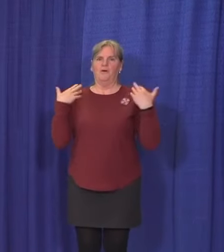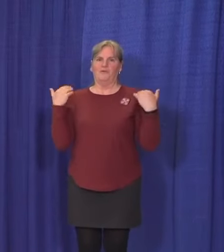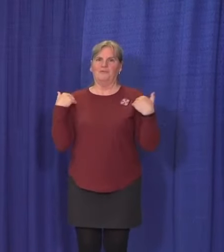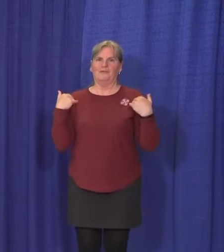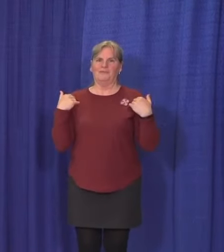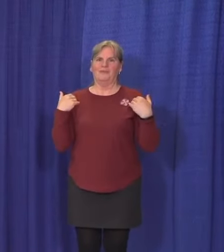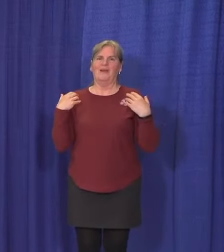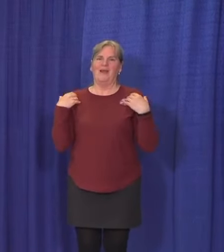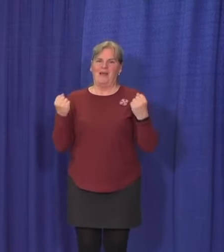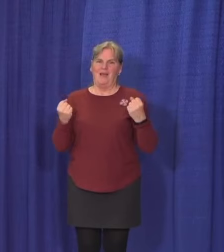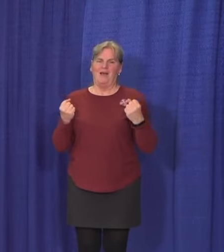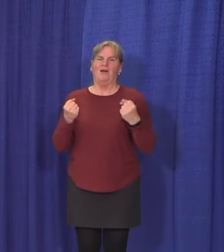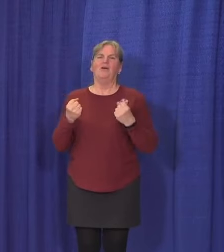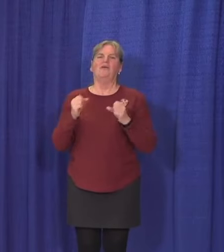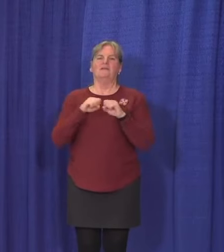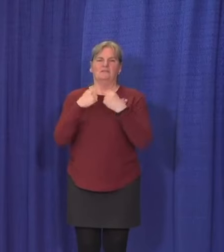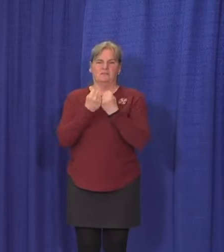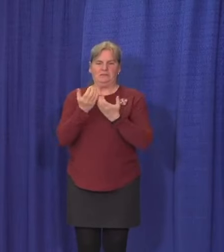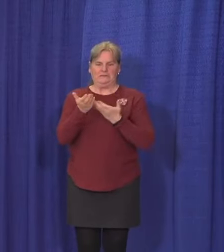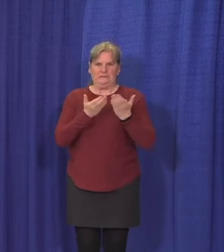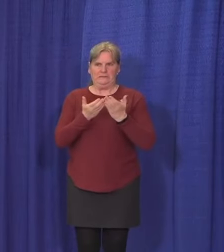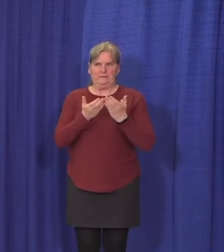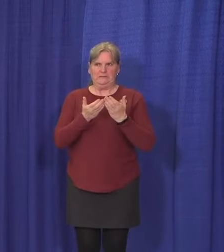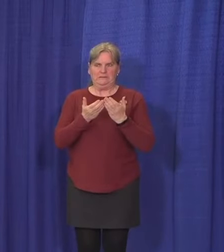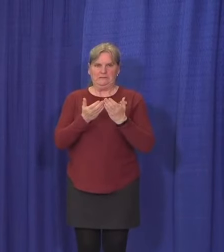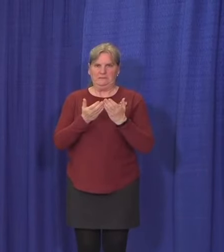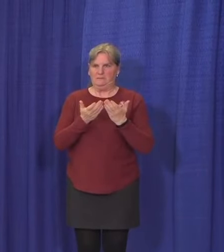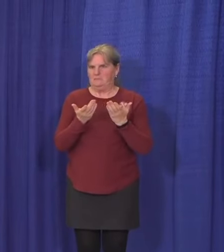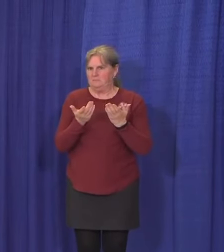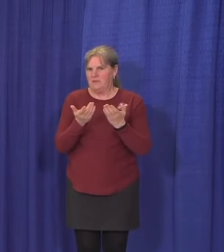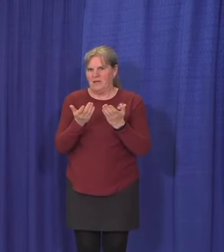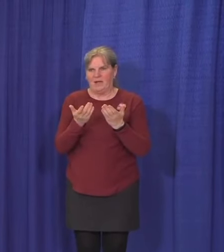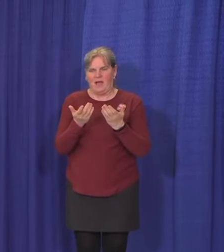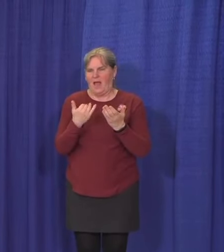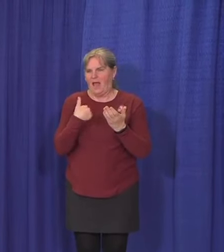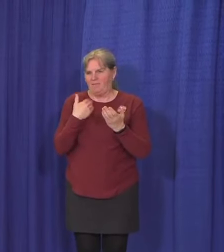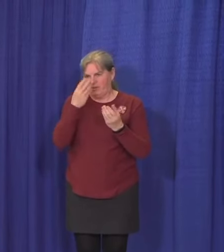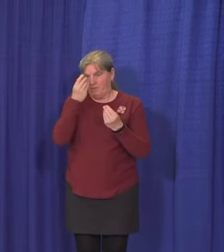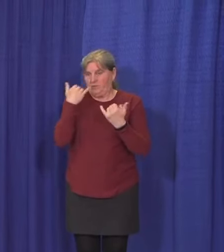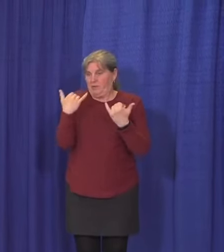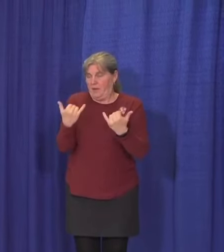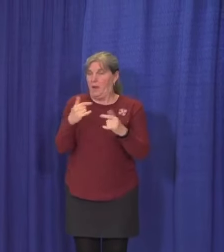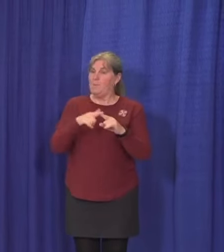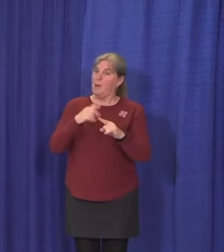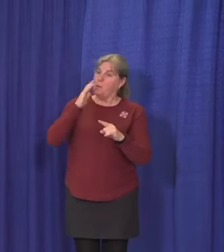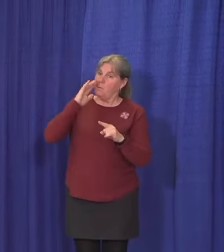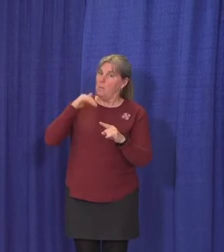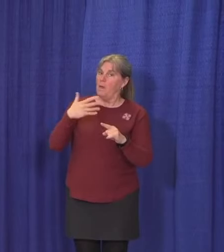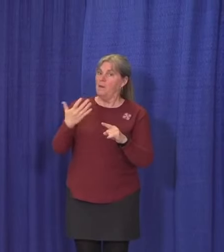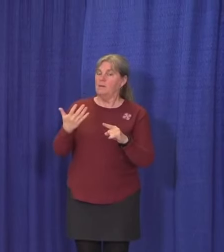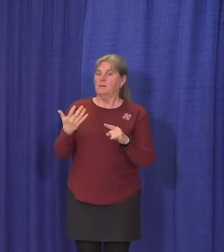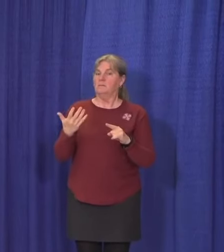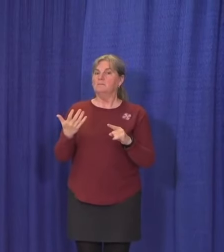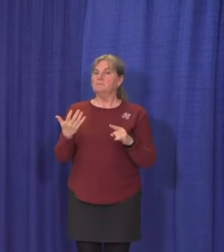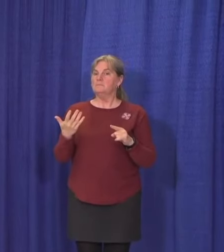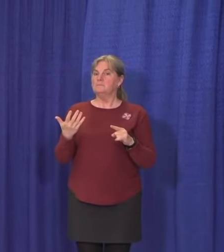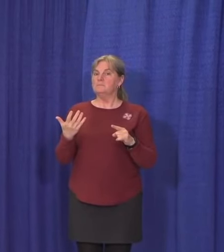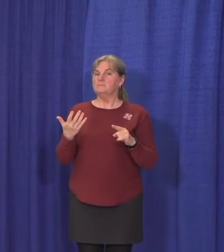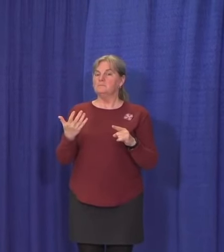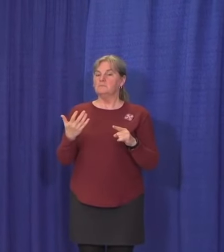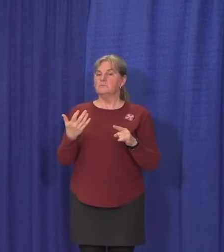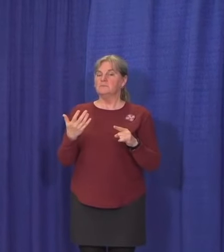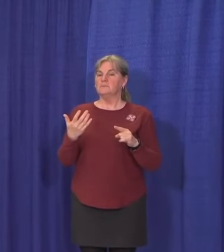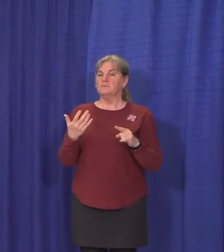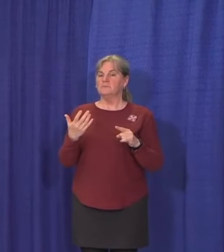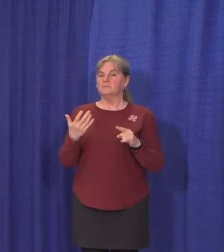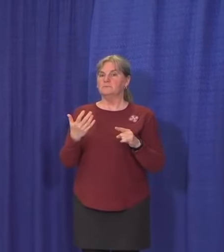you some of the answers to those questions because I just don't have that information. But what I'm happy to say is that during the